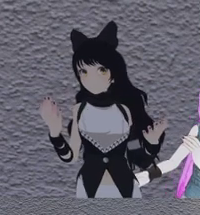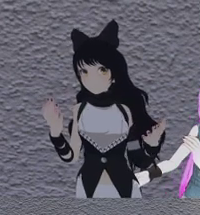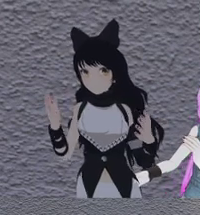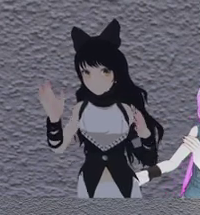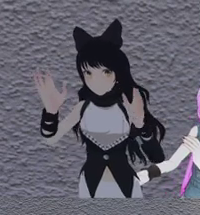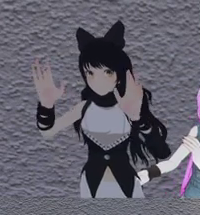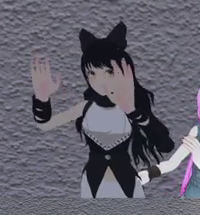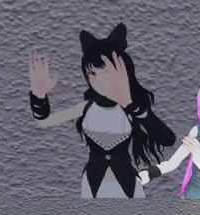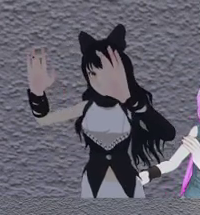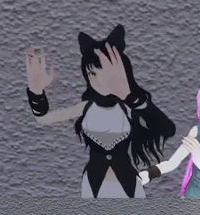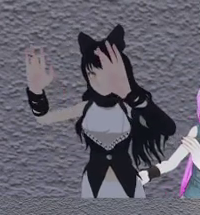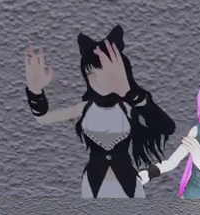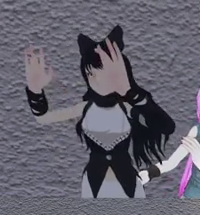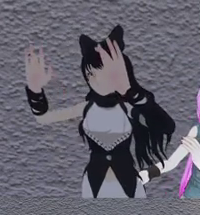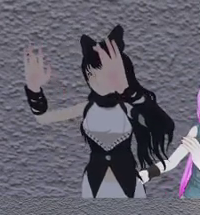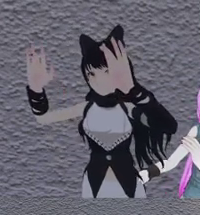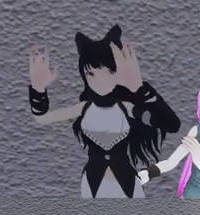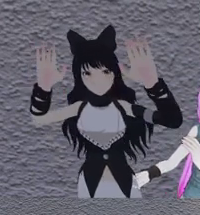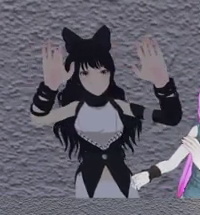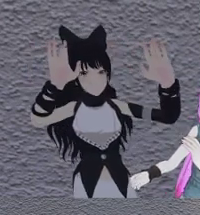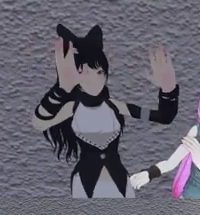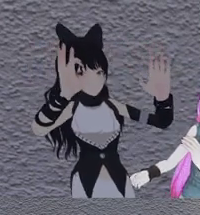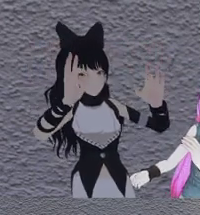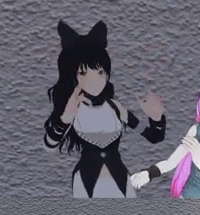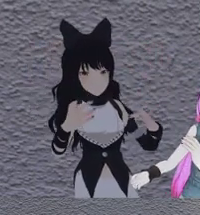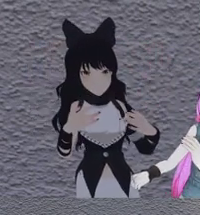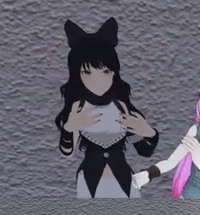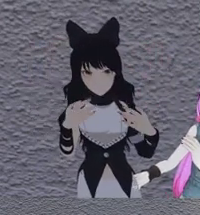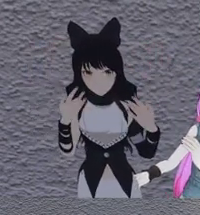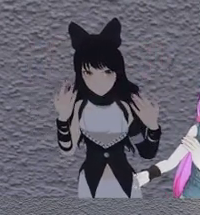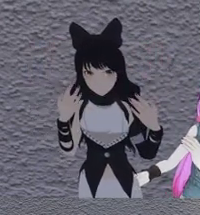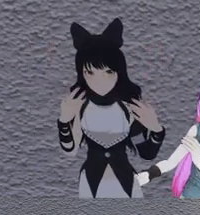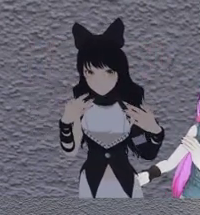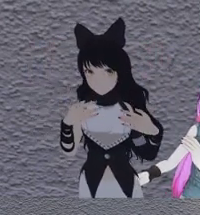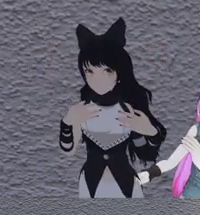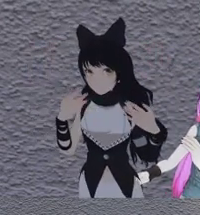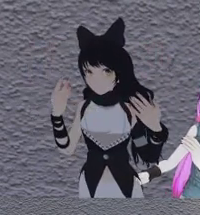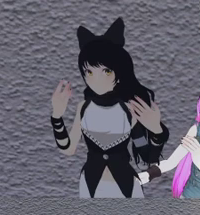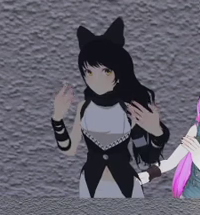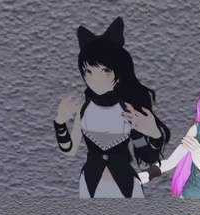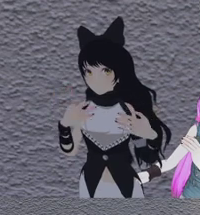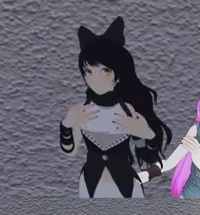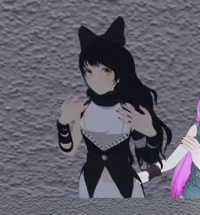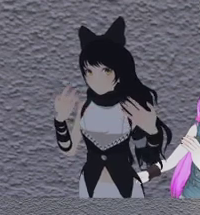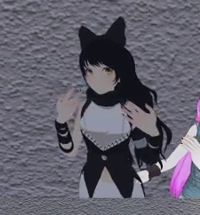And this sign, 2 middle fingers down, event,